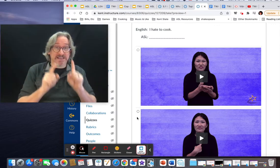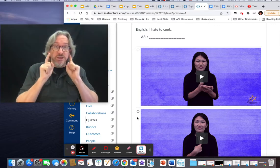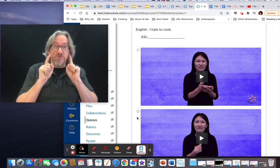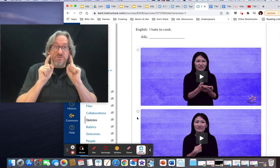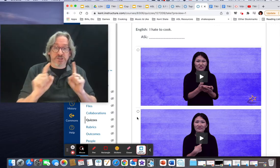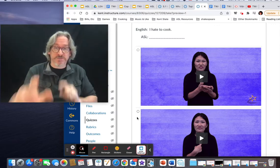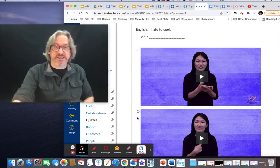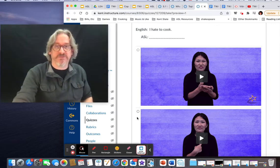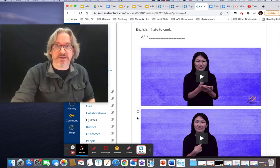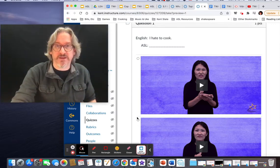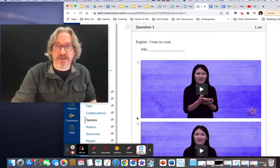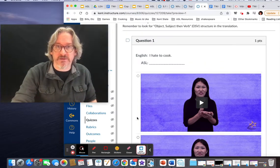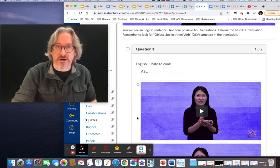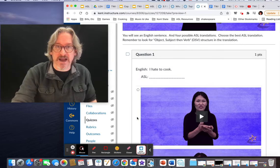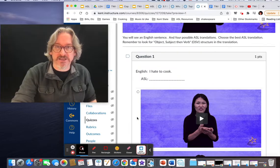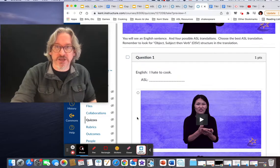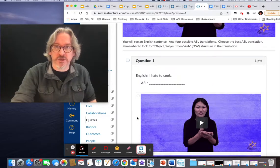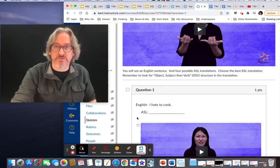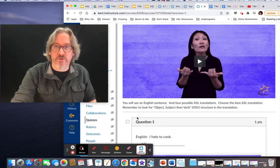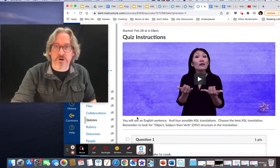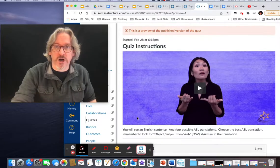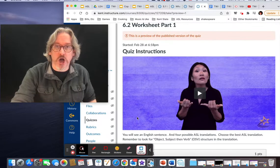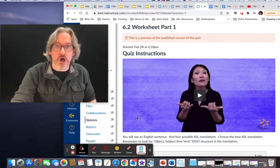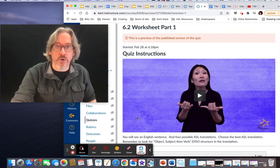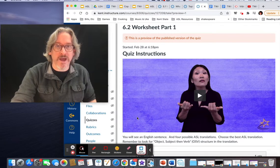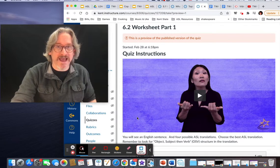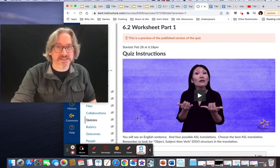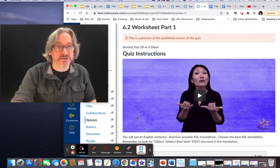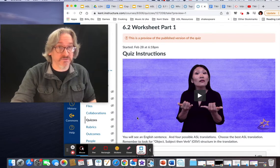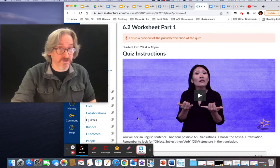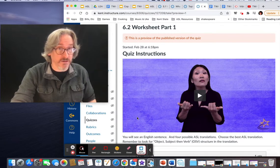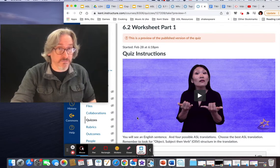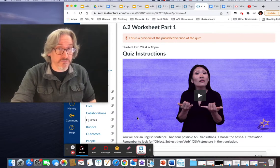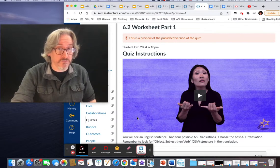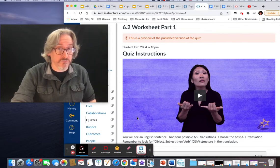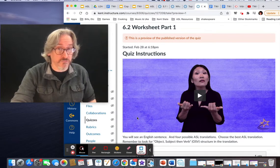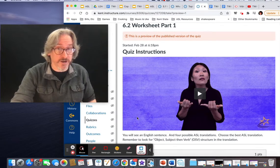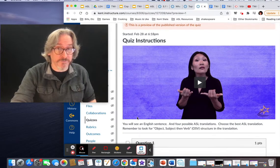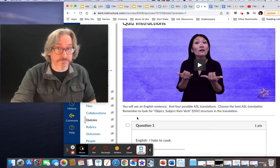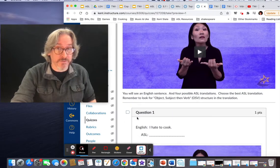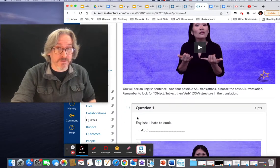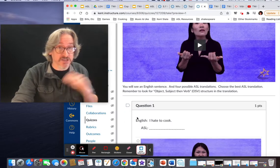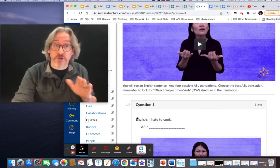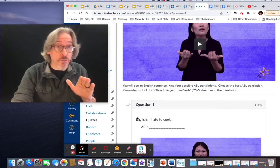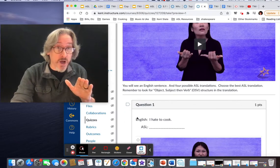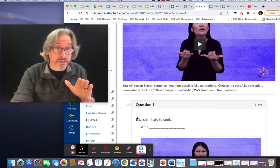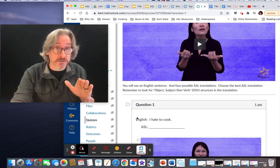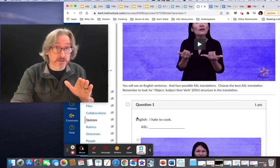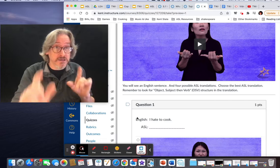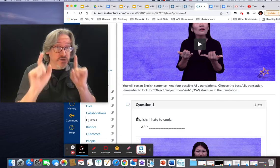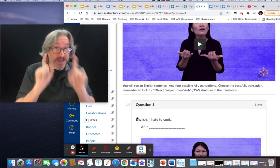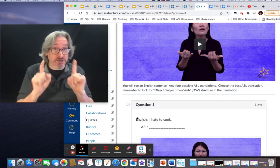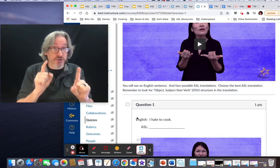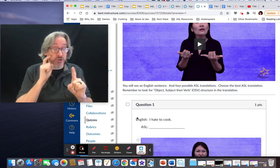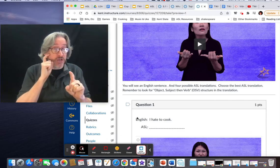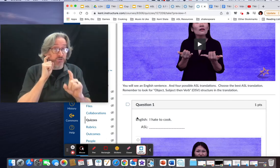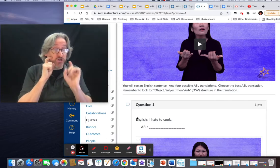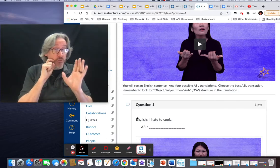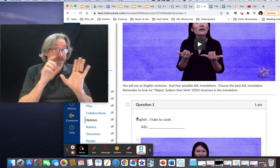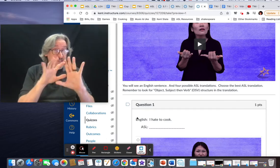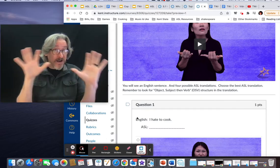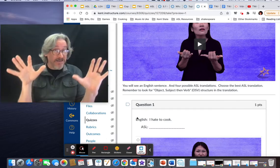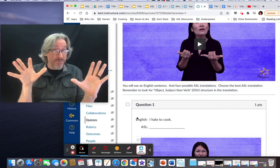They're asking you for a specific thing. They're asking you for OSV. Right? That's all they want. So that's what you're